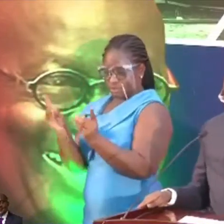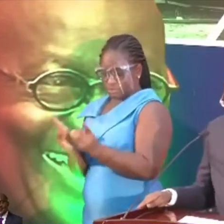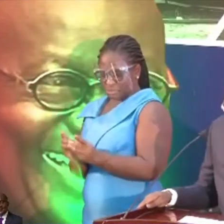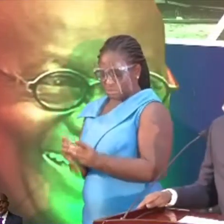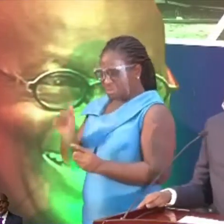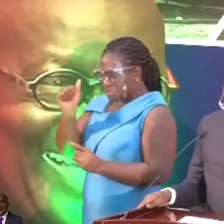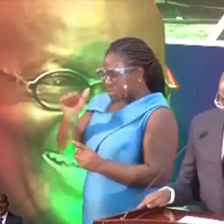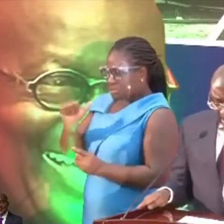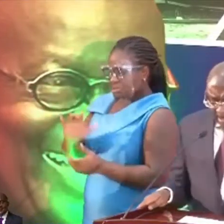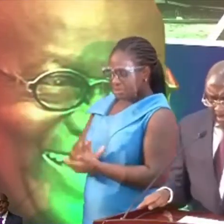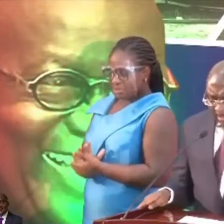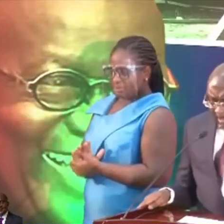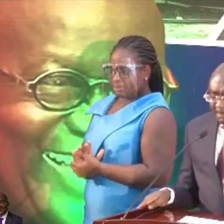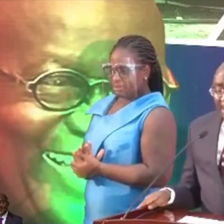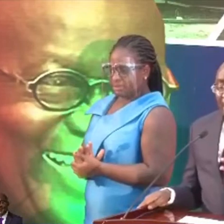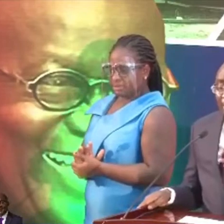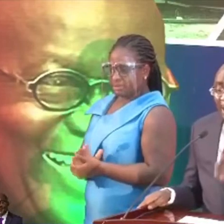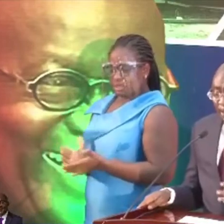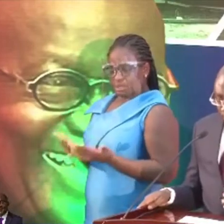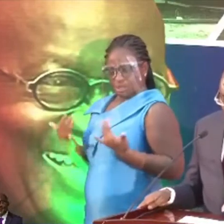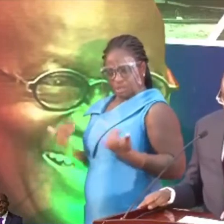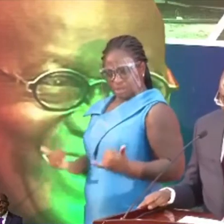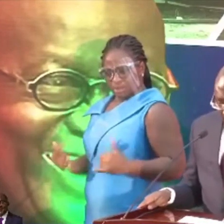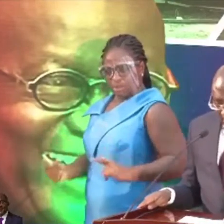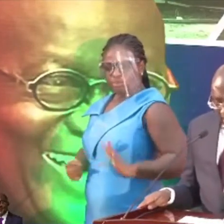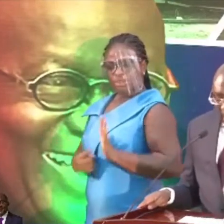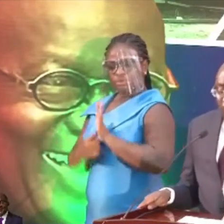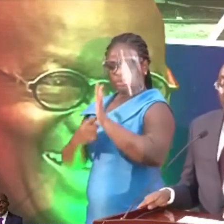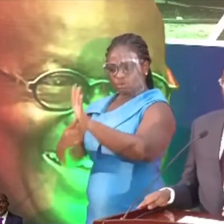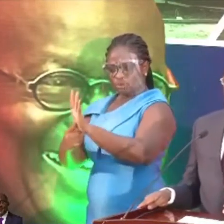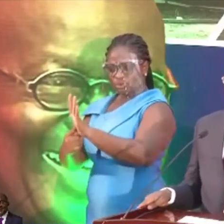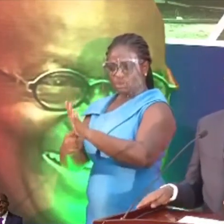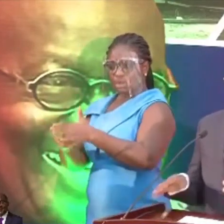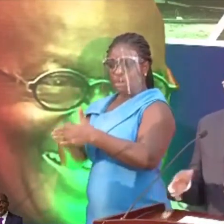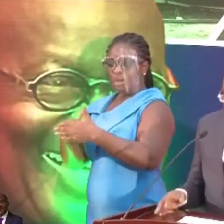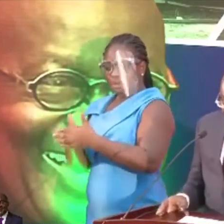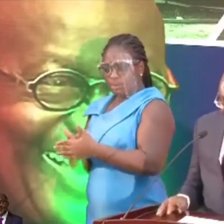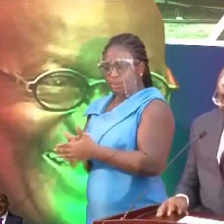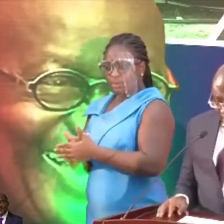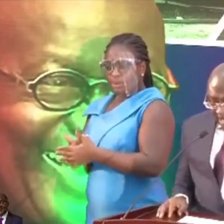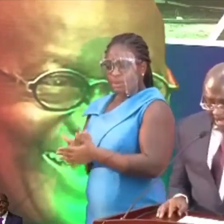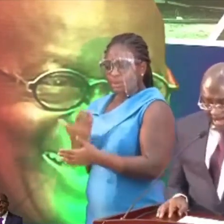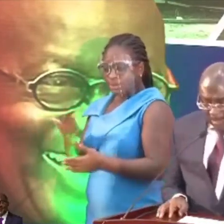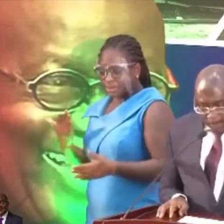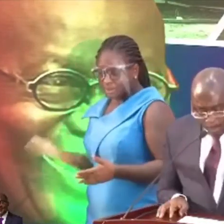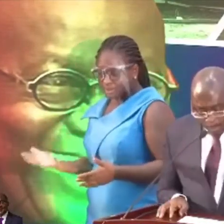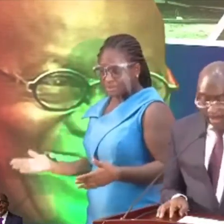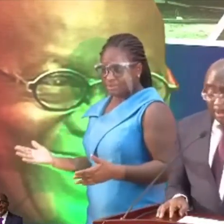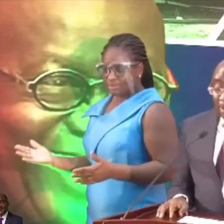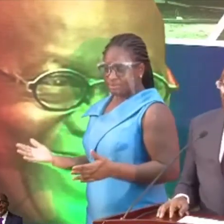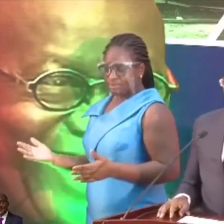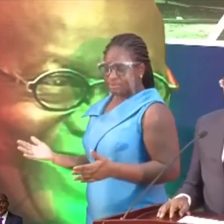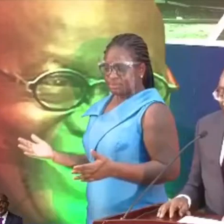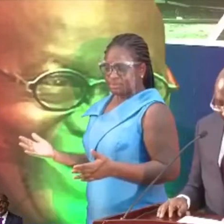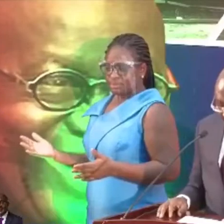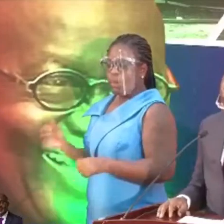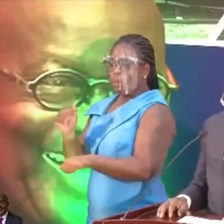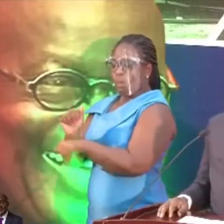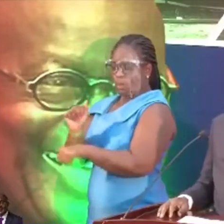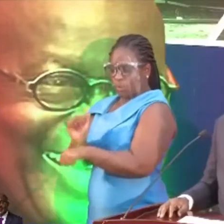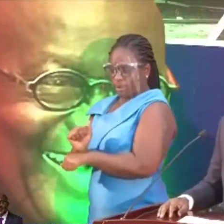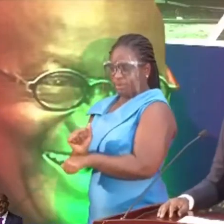and gentlemen, let me now demonstrate how our delivery tracker portal